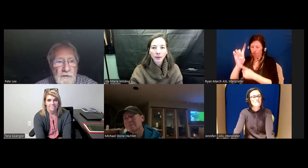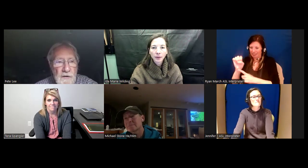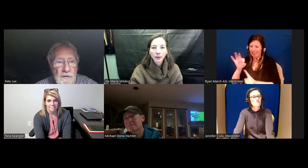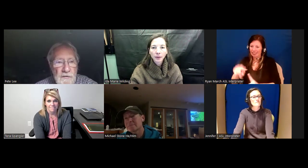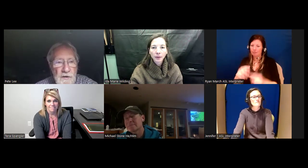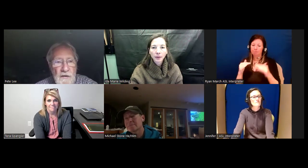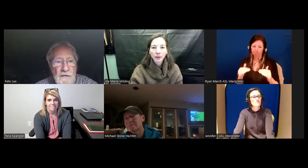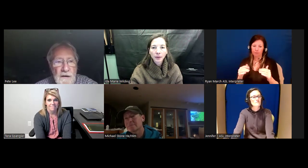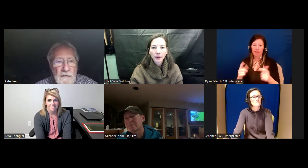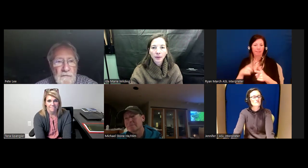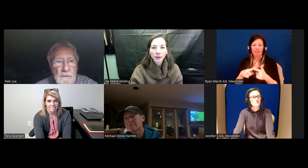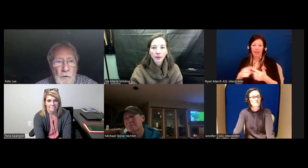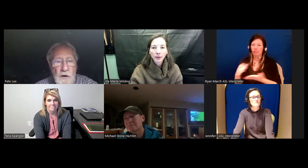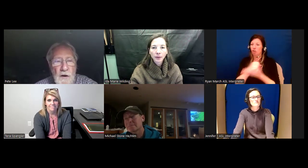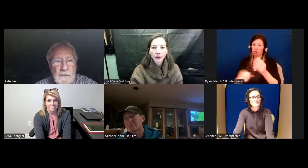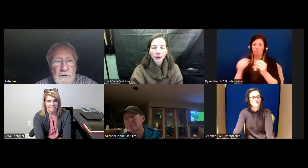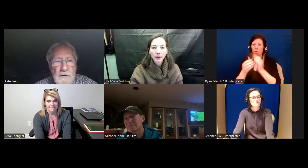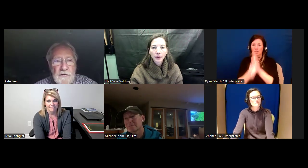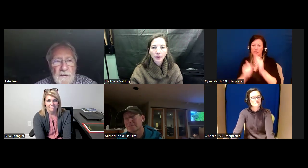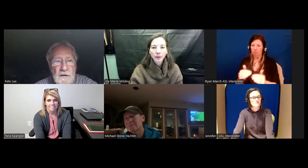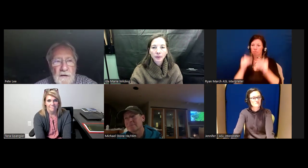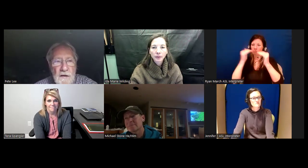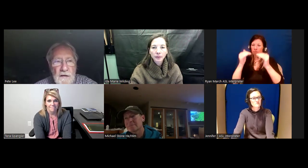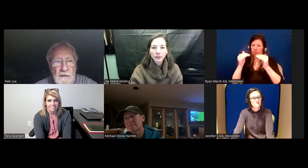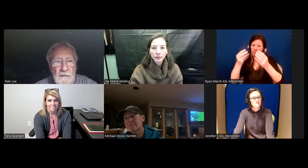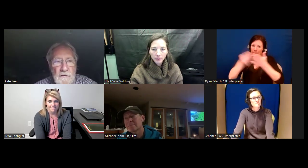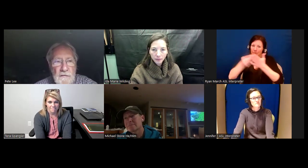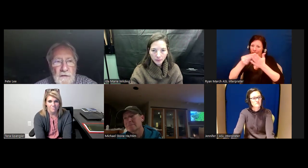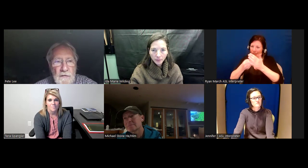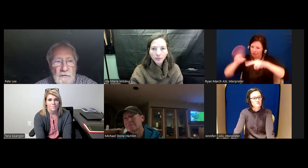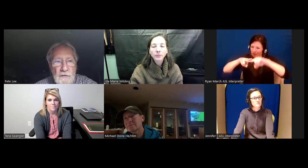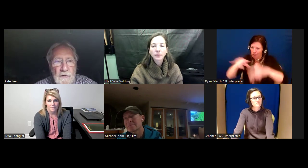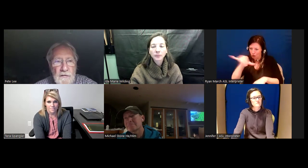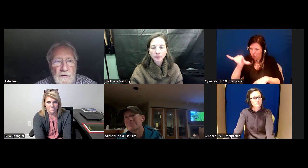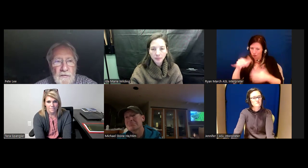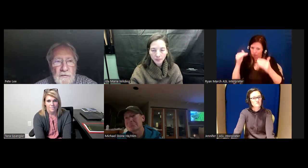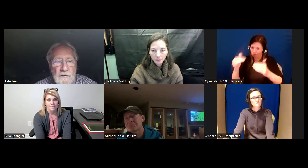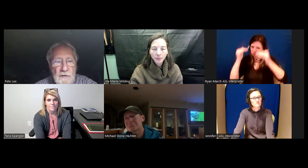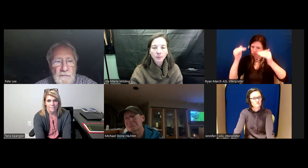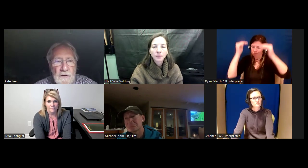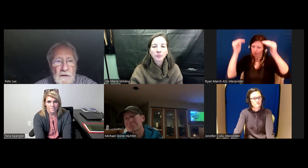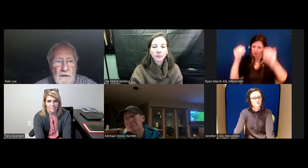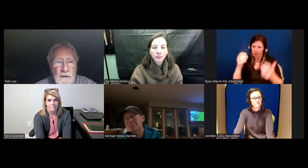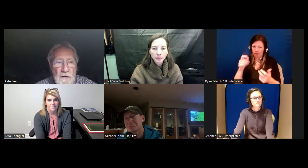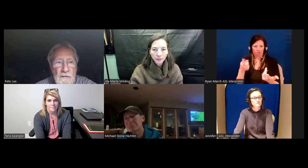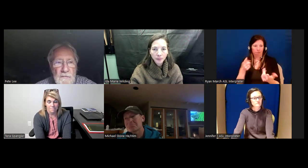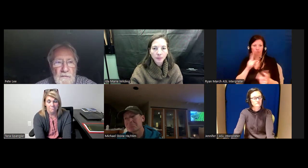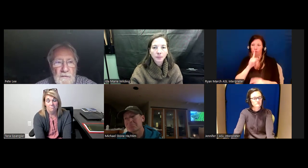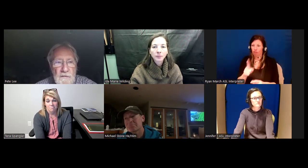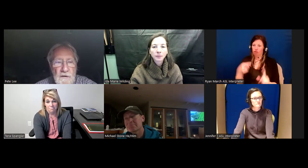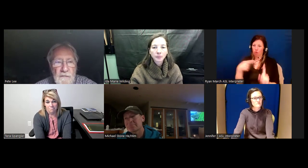higher skills, they get more compensation. And, certainly teachers of